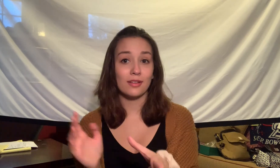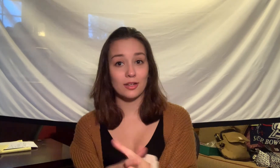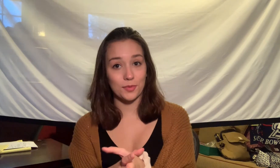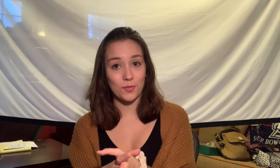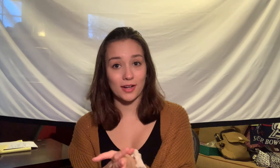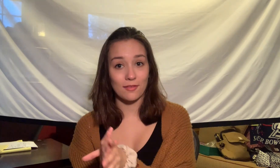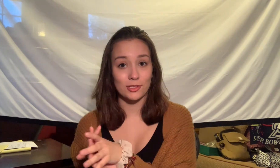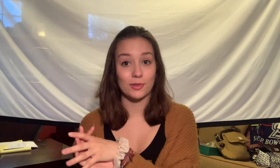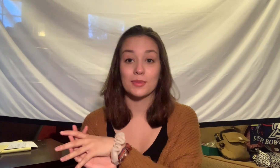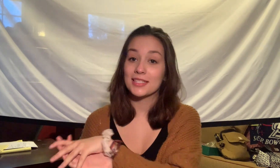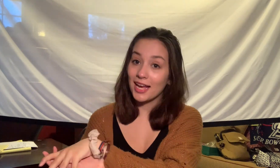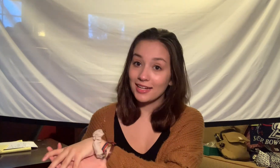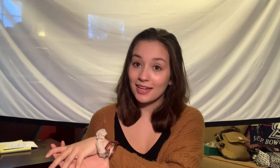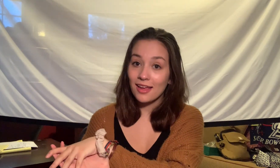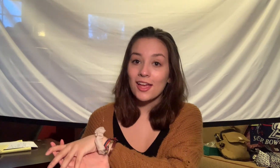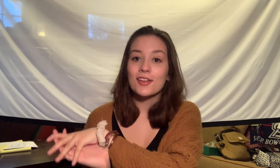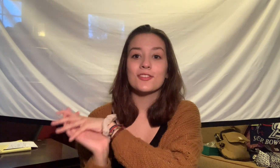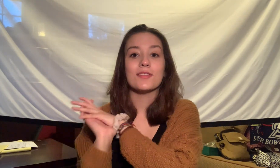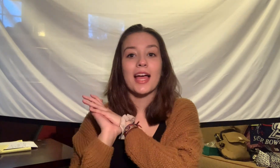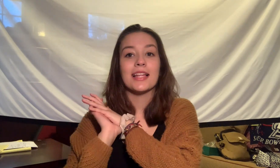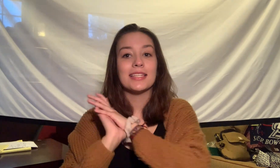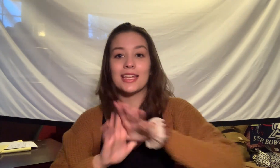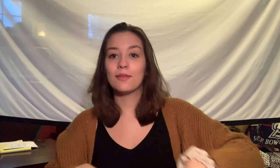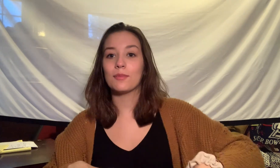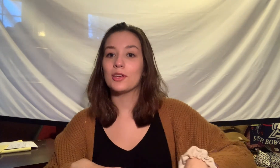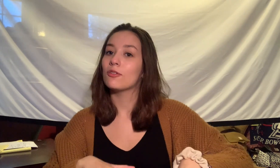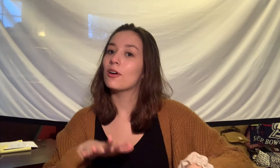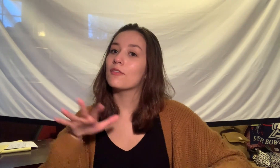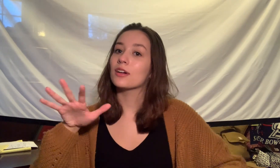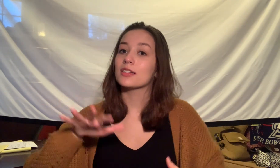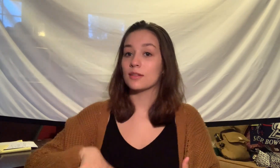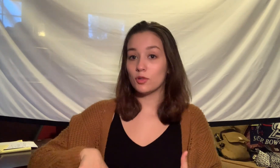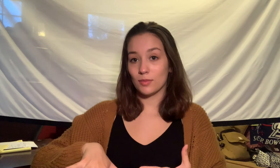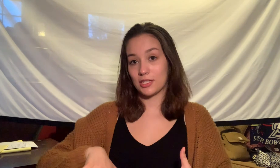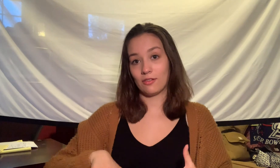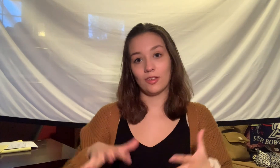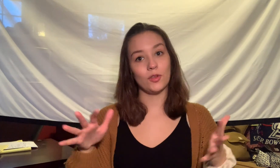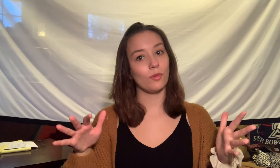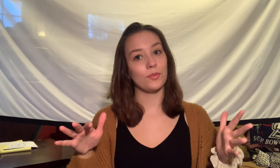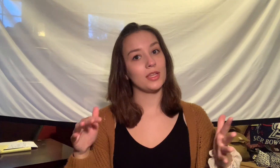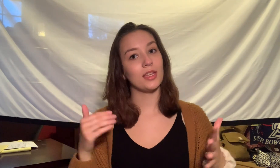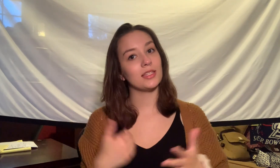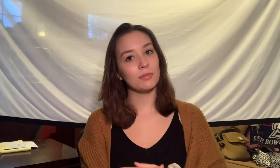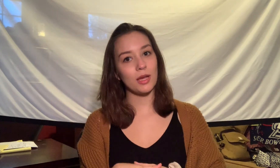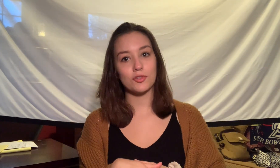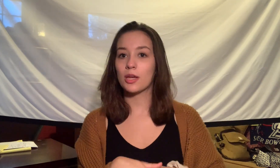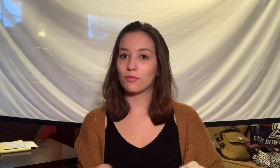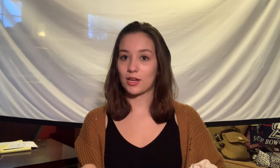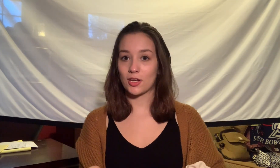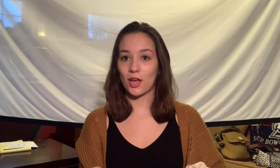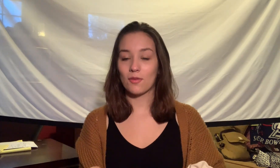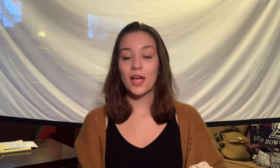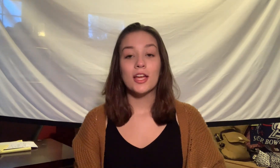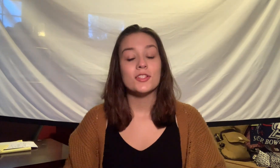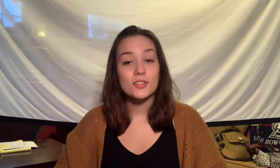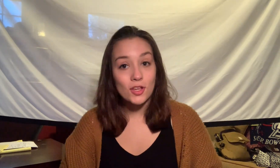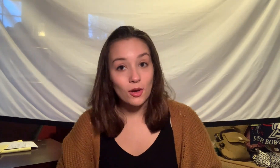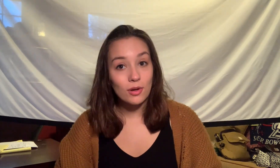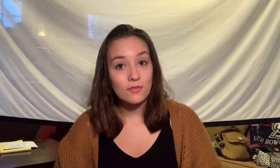little bit more comfortable with signing, so that today when we go over some new material, you will be in tip-top shape, ready to go. So if